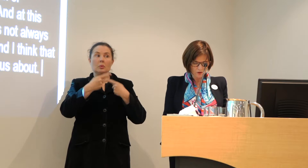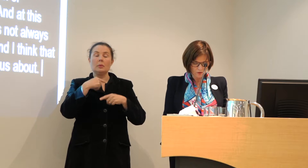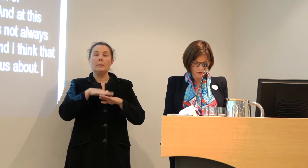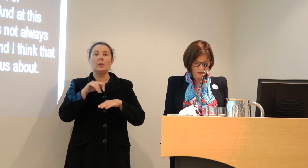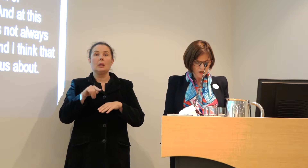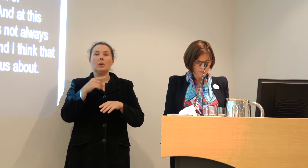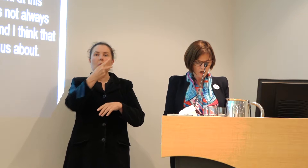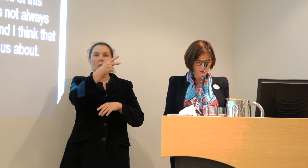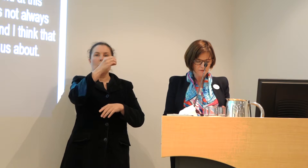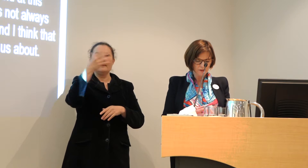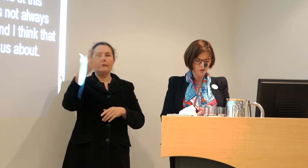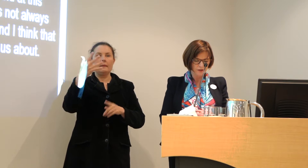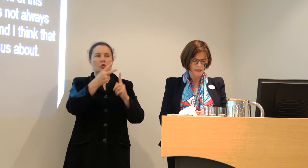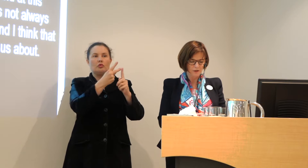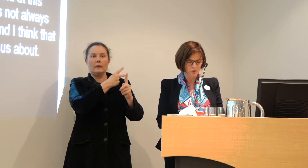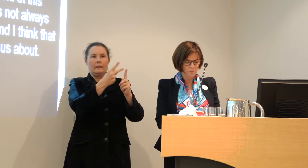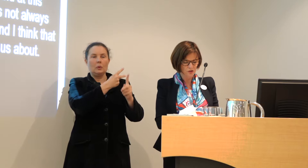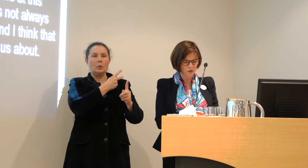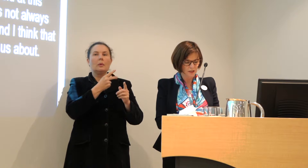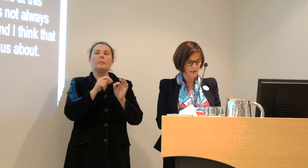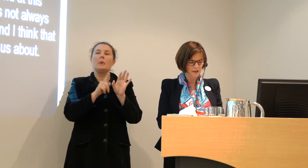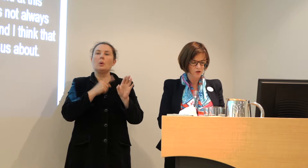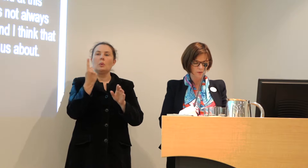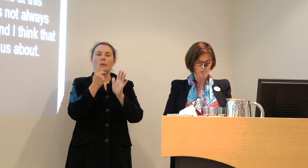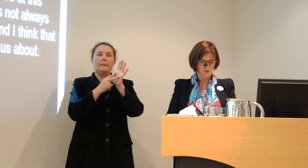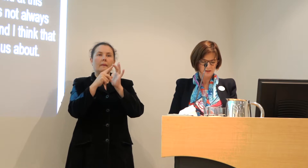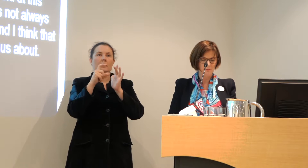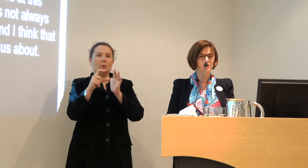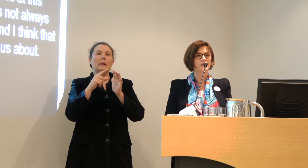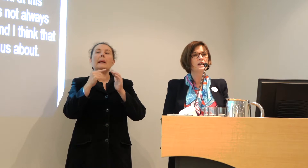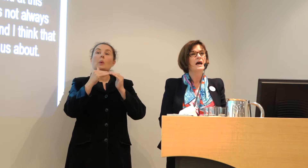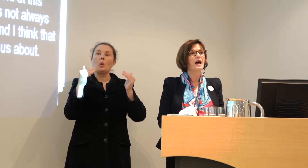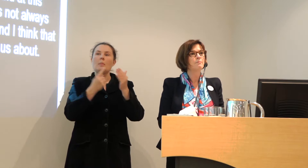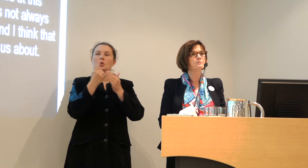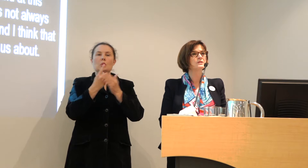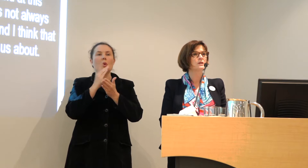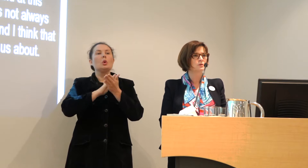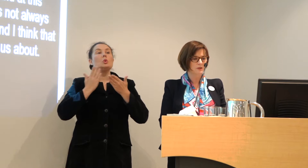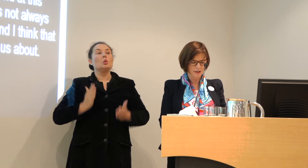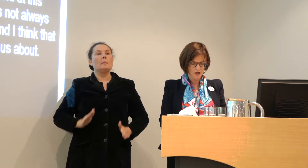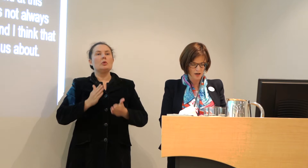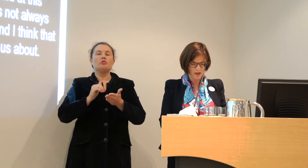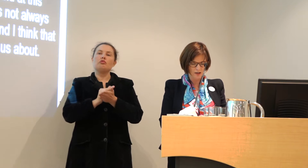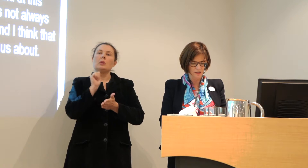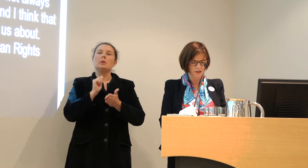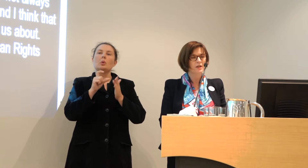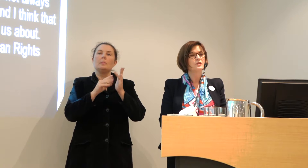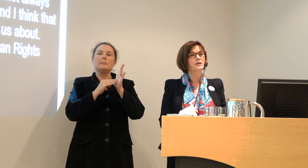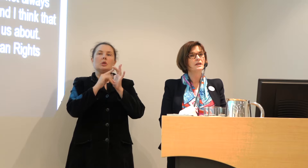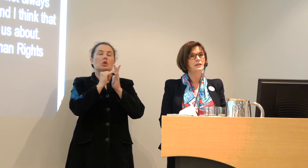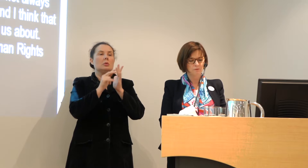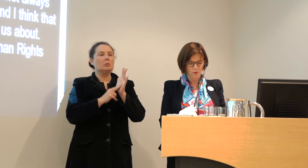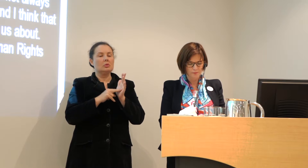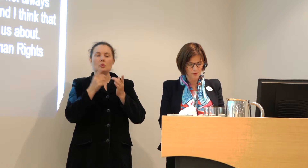2015 review by the Victorian Equal Opportunity and Human Rights Commission absolutely highlighted